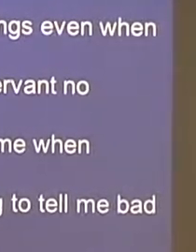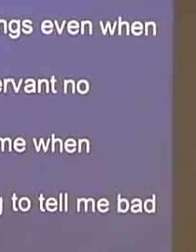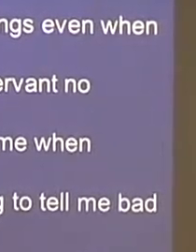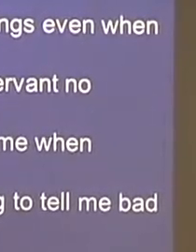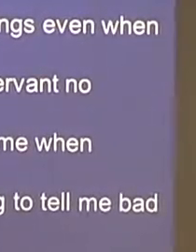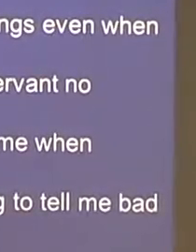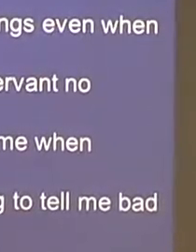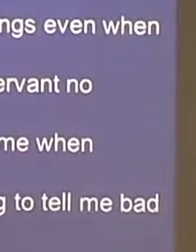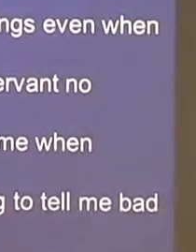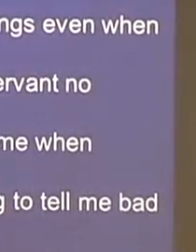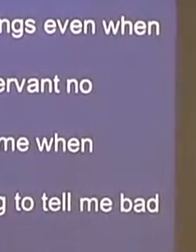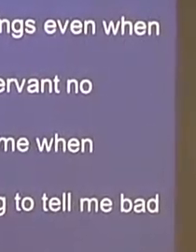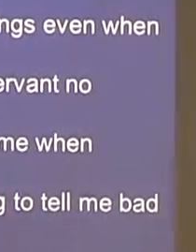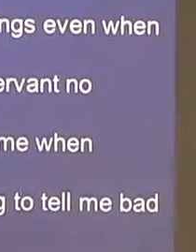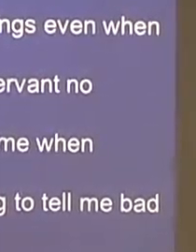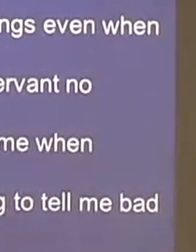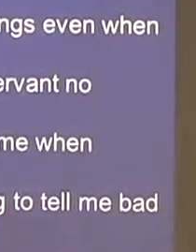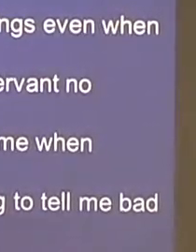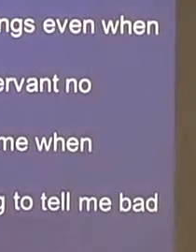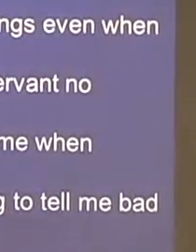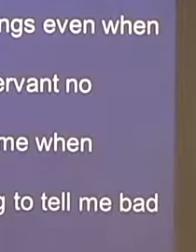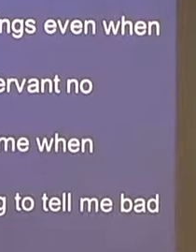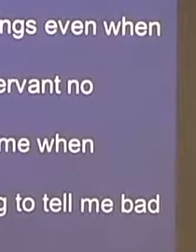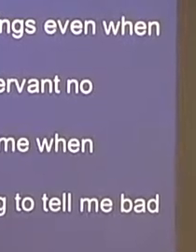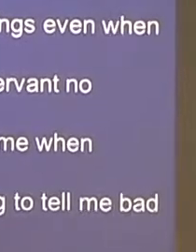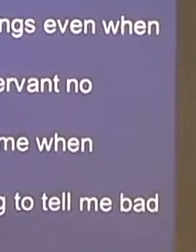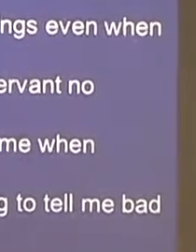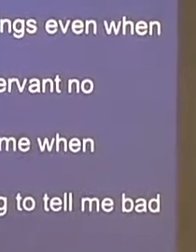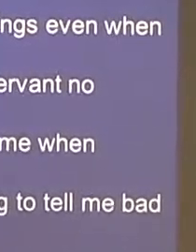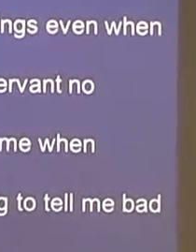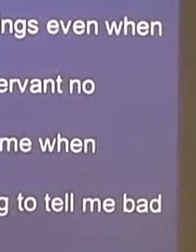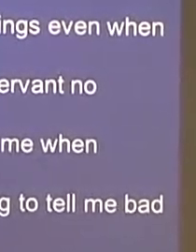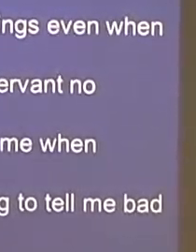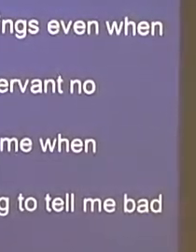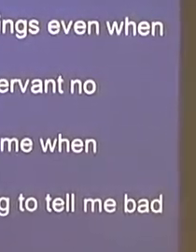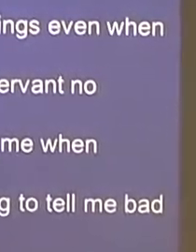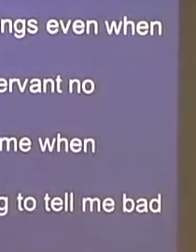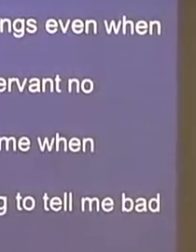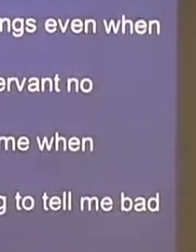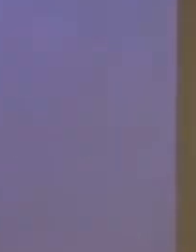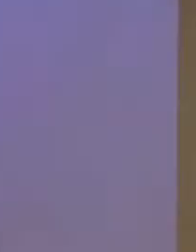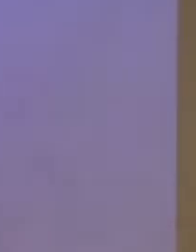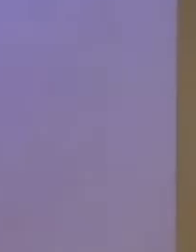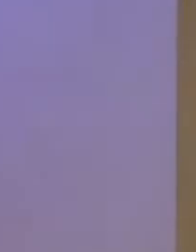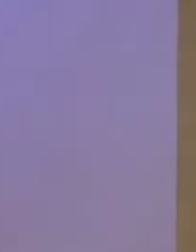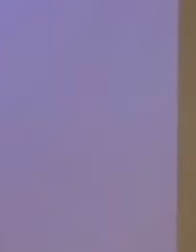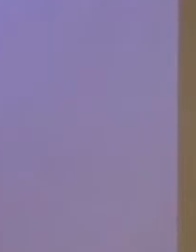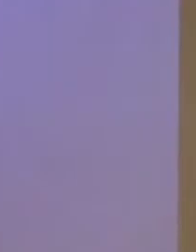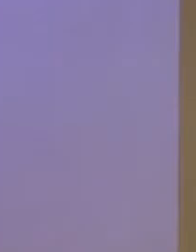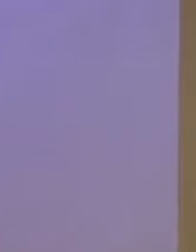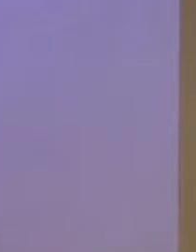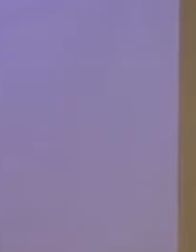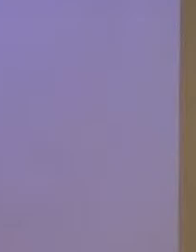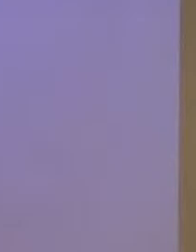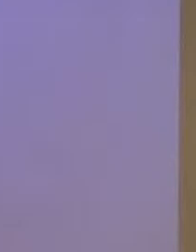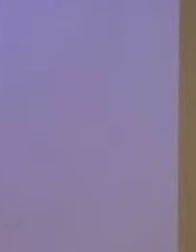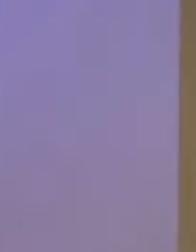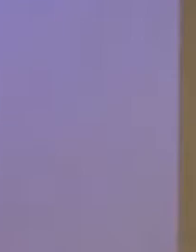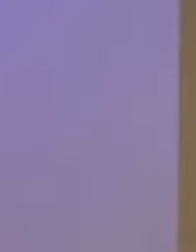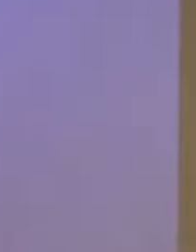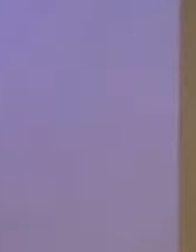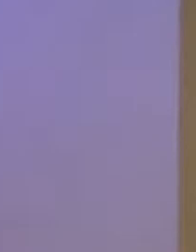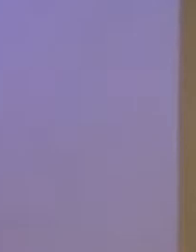to be willing to tell me the bad news when it's true. Next slide. Somebody who's